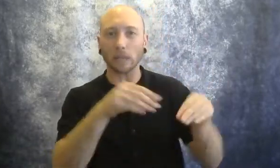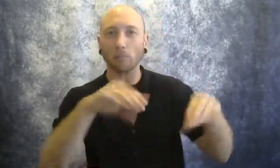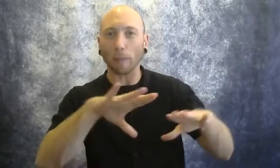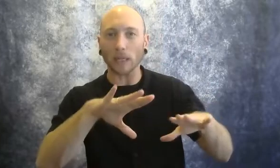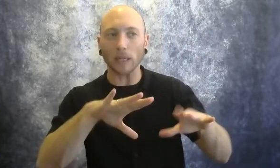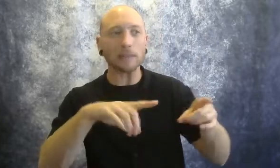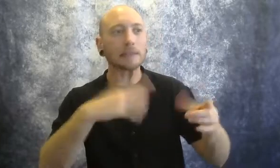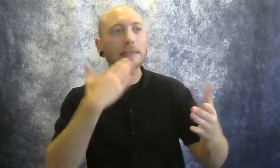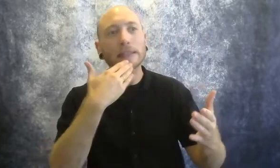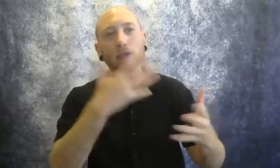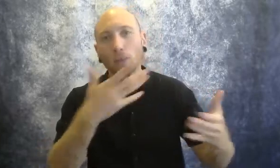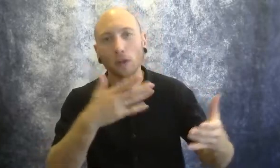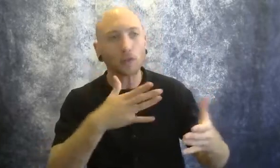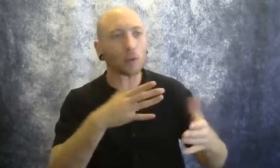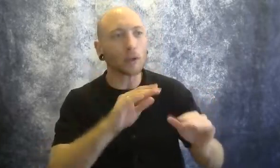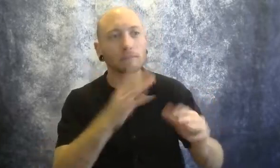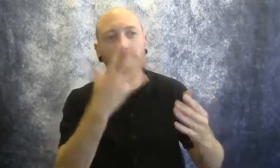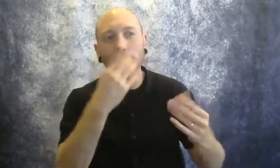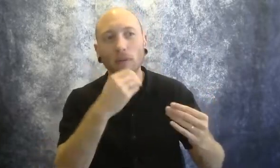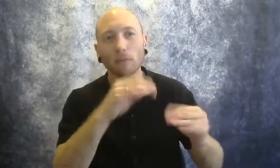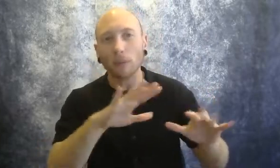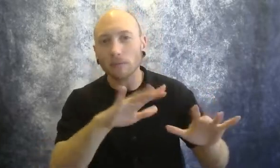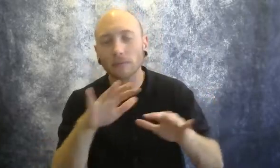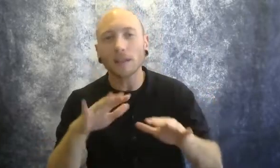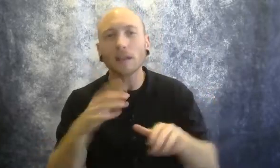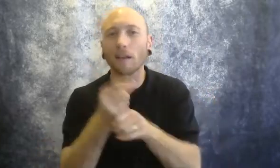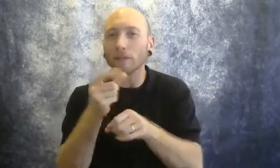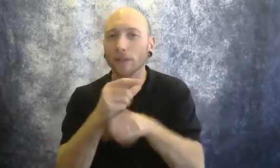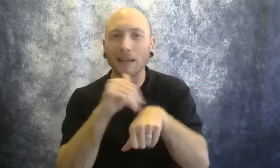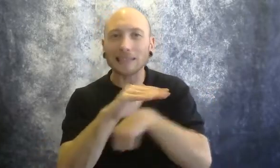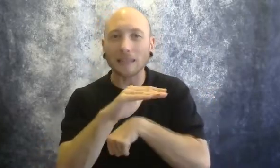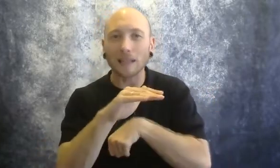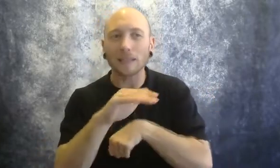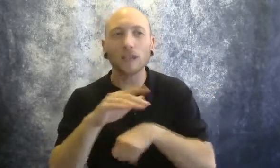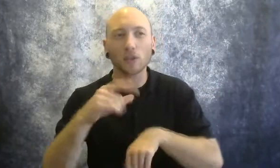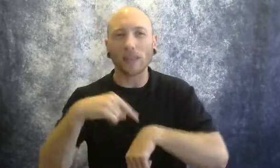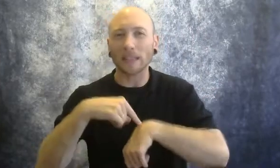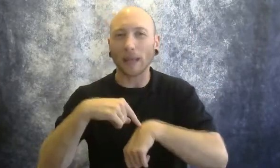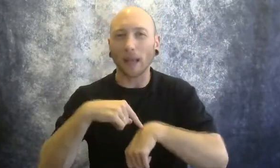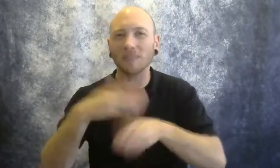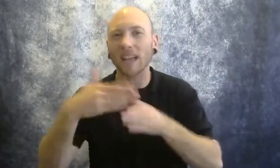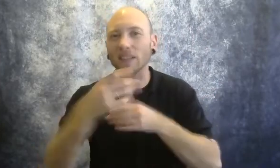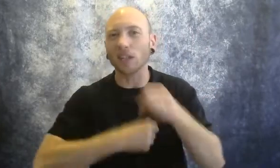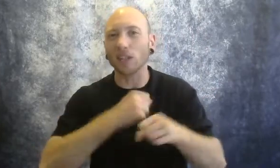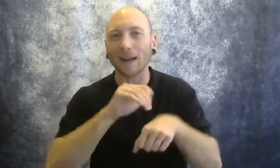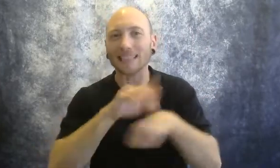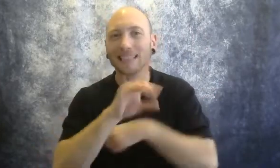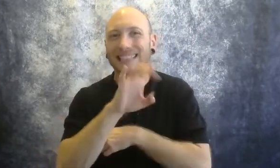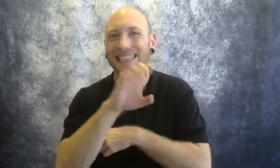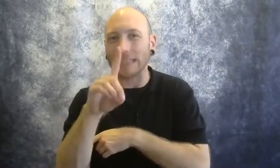property. Thank you for your lovely card. Thank you for remembering us during this time of the year. That's when I send him the deed to that